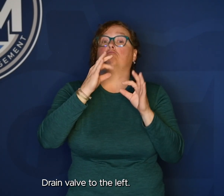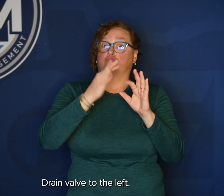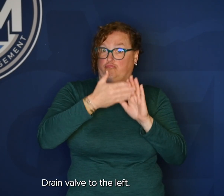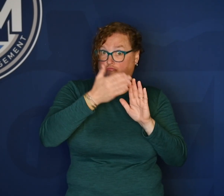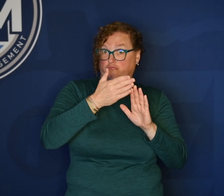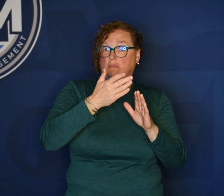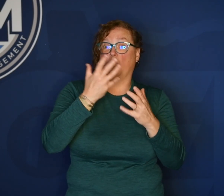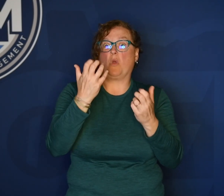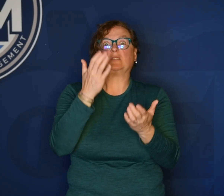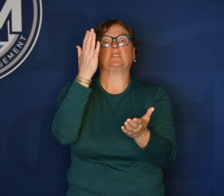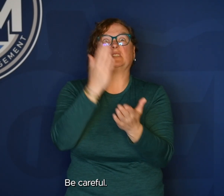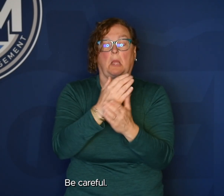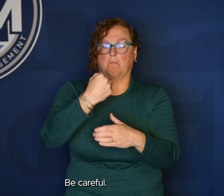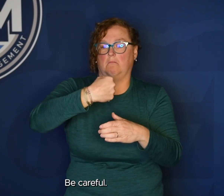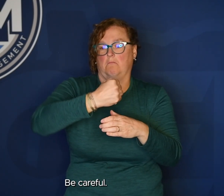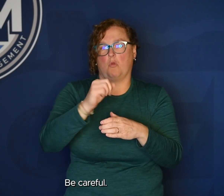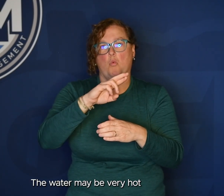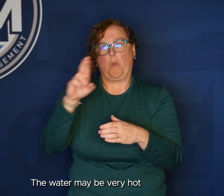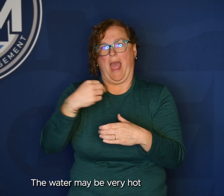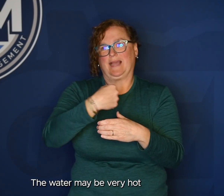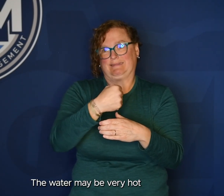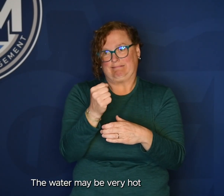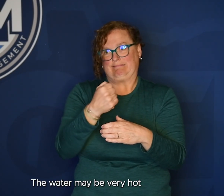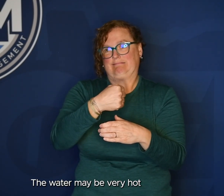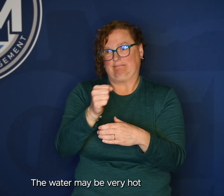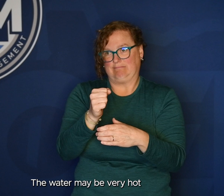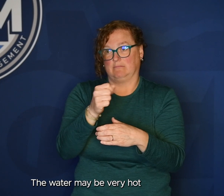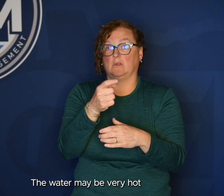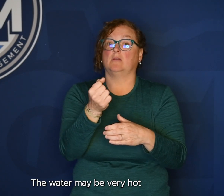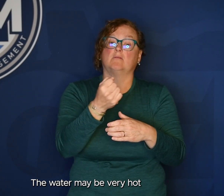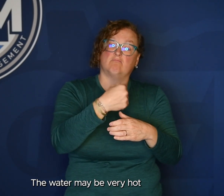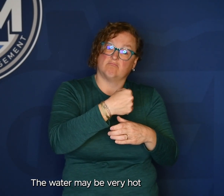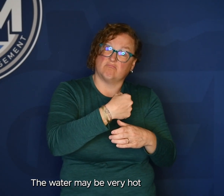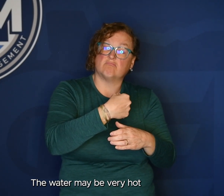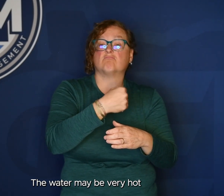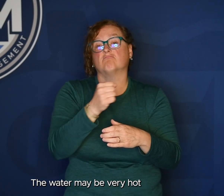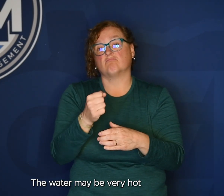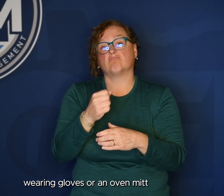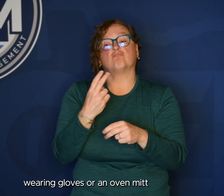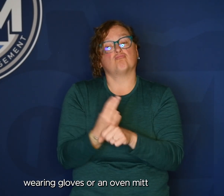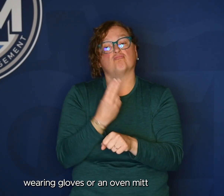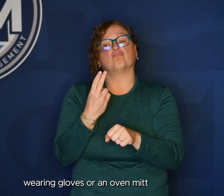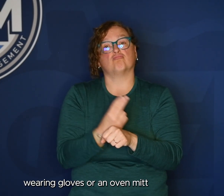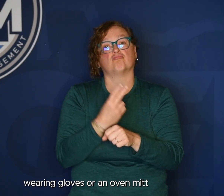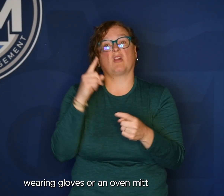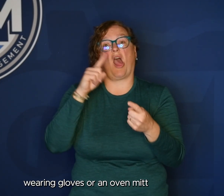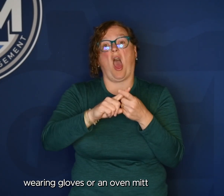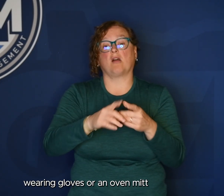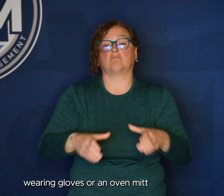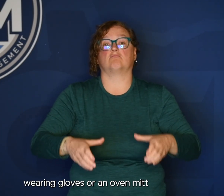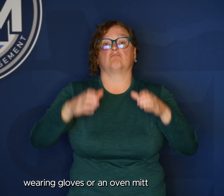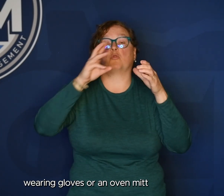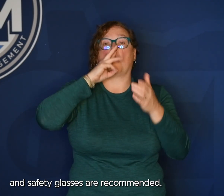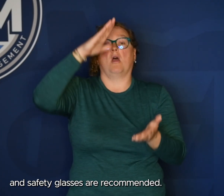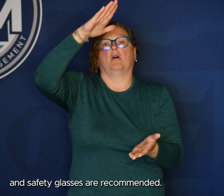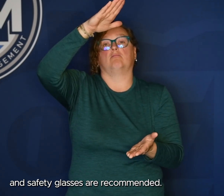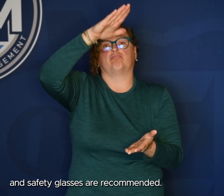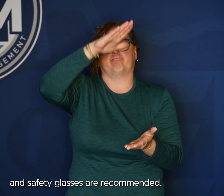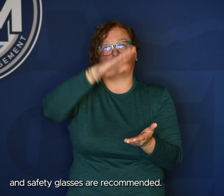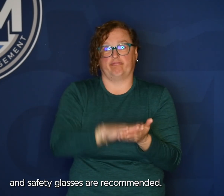left. Be careful, the water may be very hot. Wearing gloves or an oven mitt and safety glasses